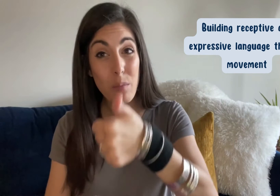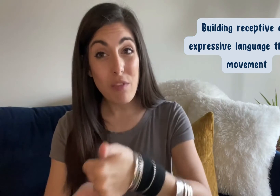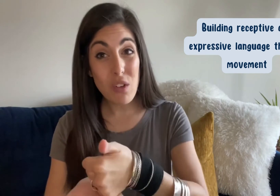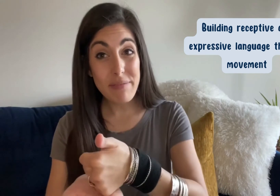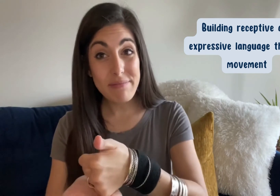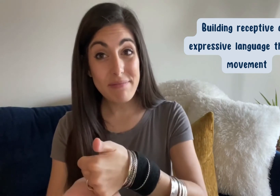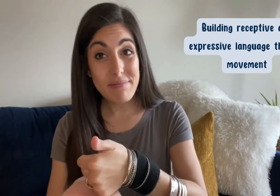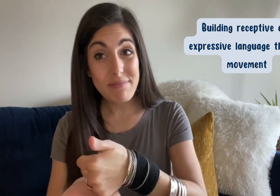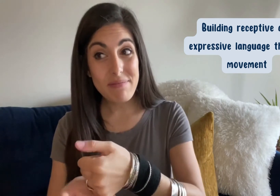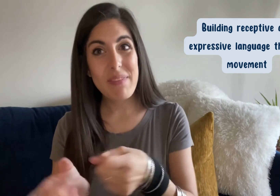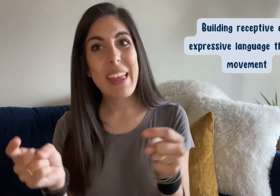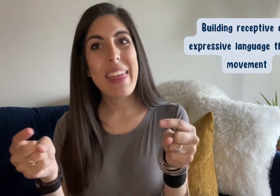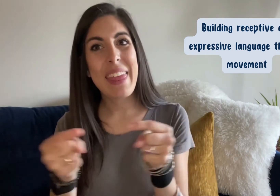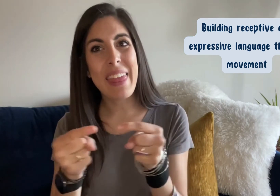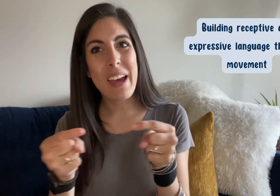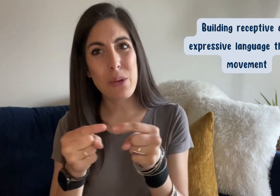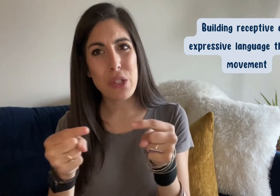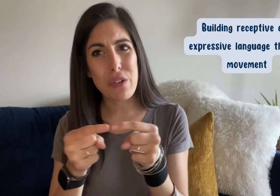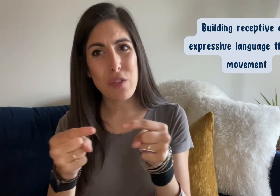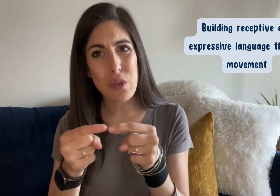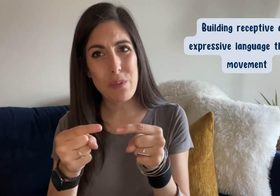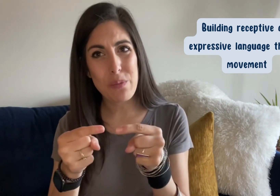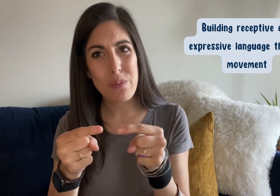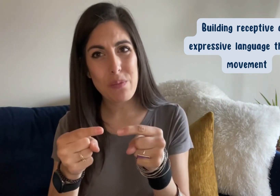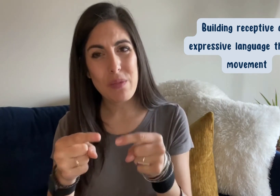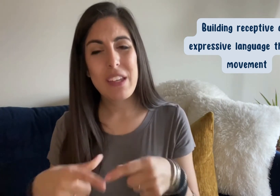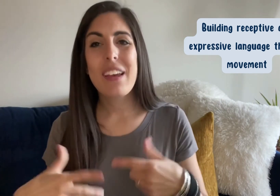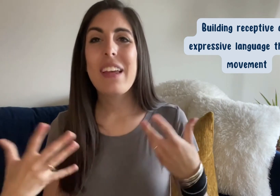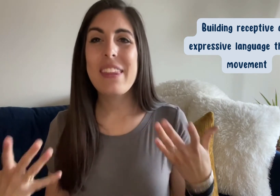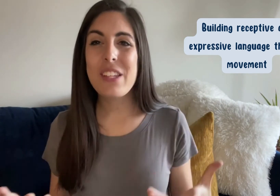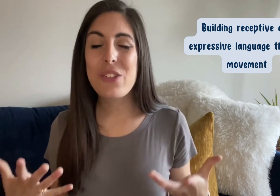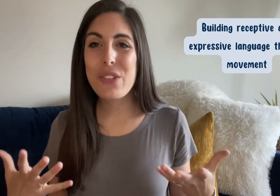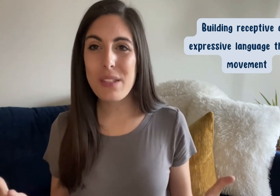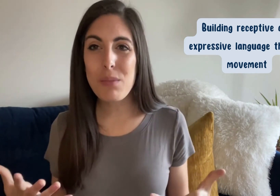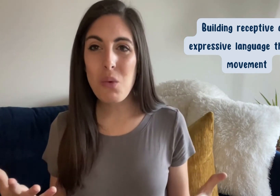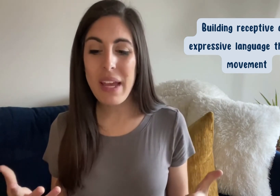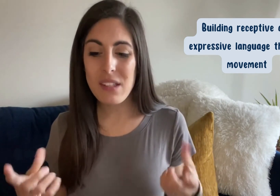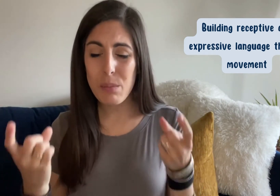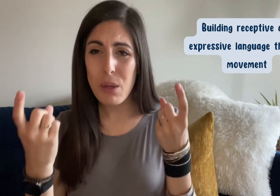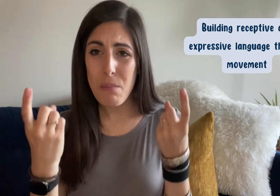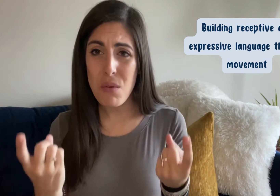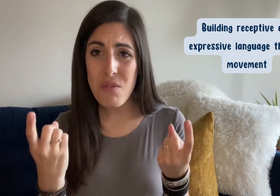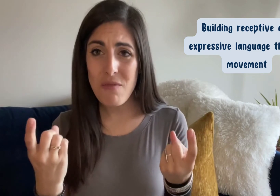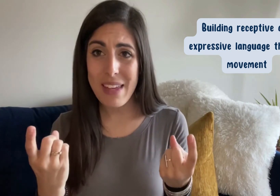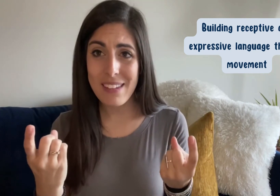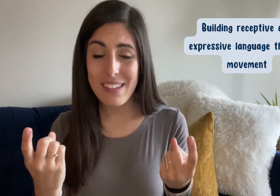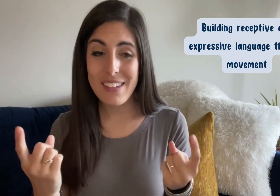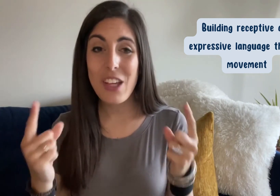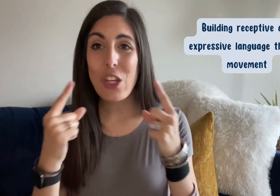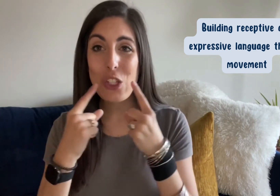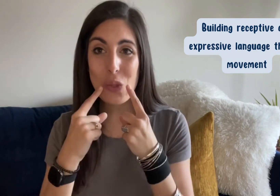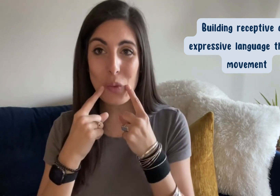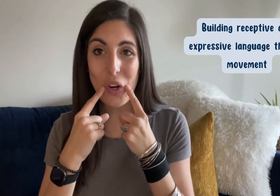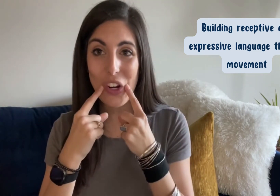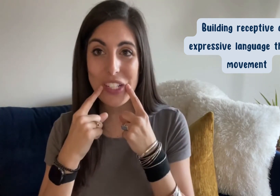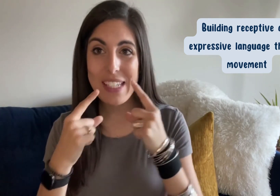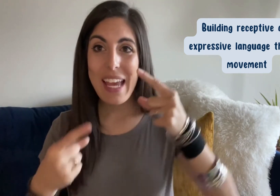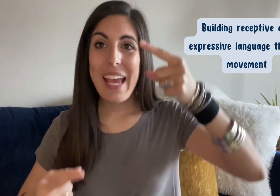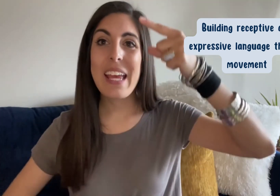helpful? That was hurtful. These are simple ways to put movements to words, and it